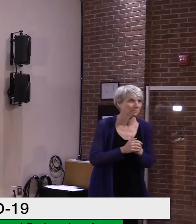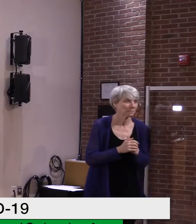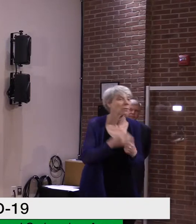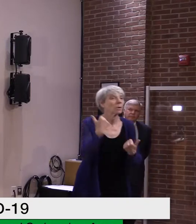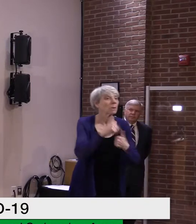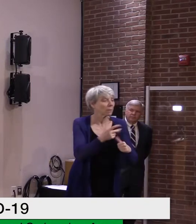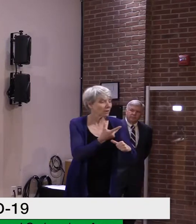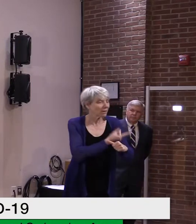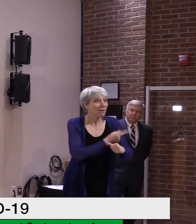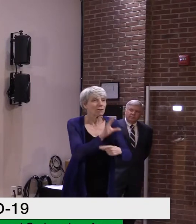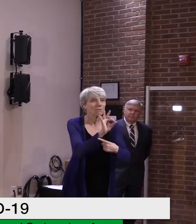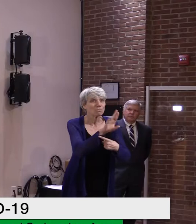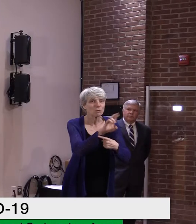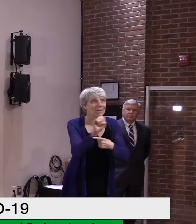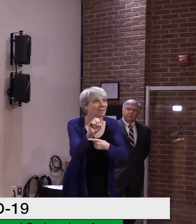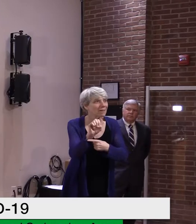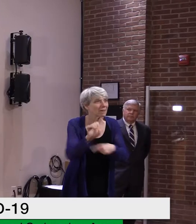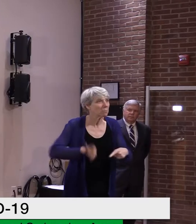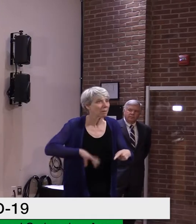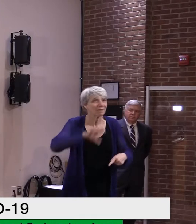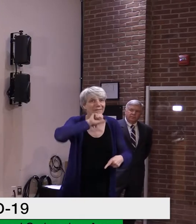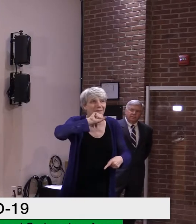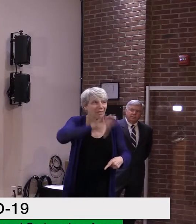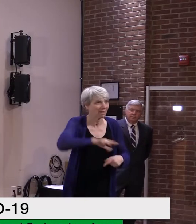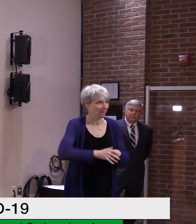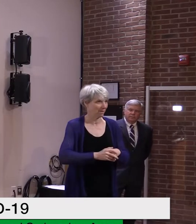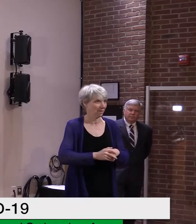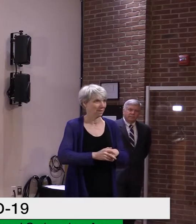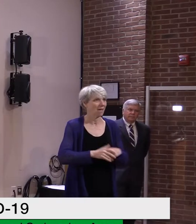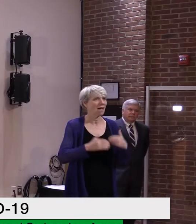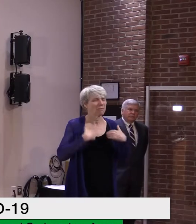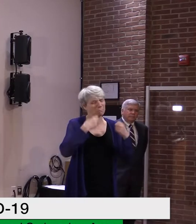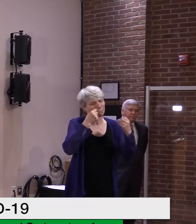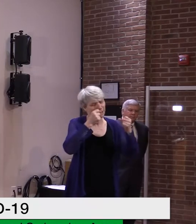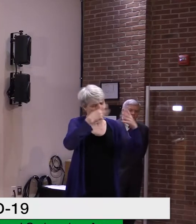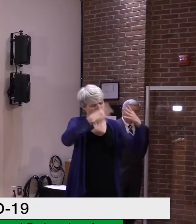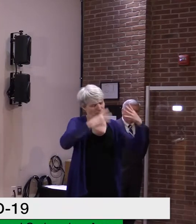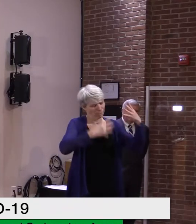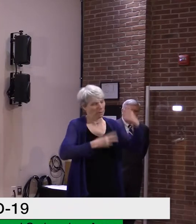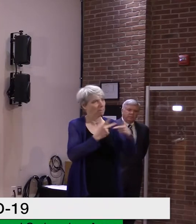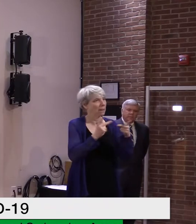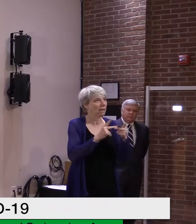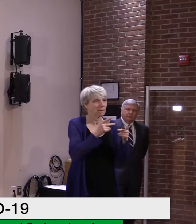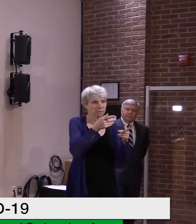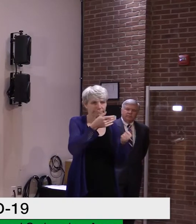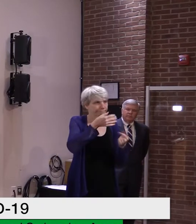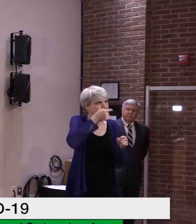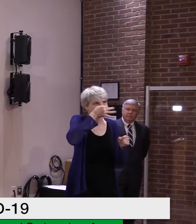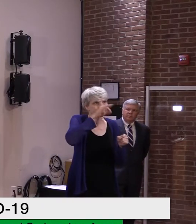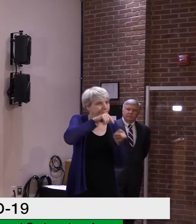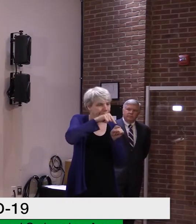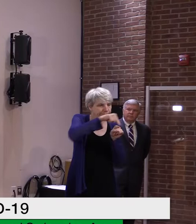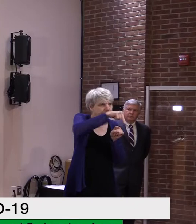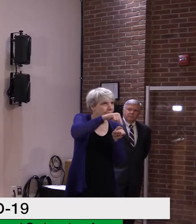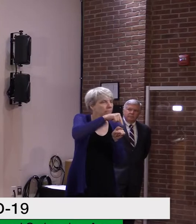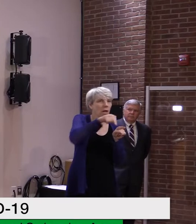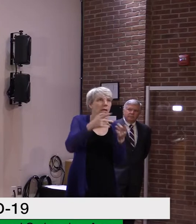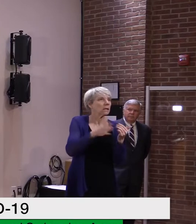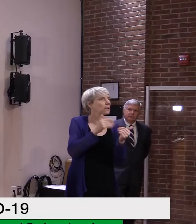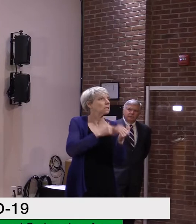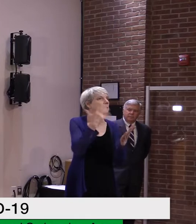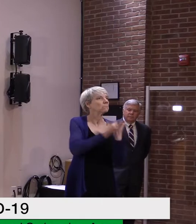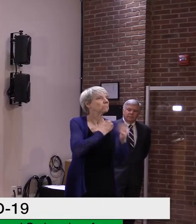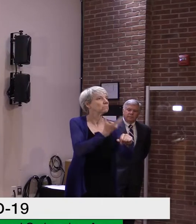free. You can get it almost anywhere in your community, and it's been proven to be both safe and